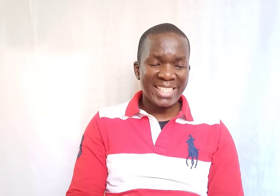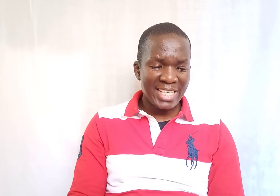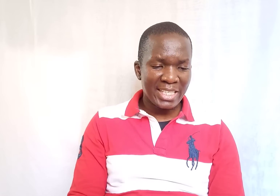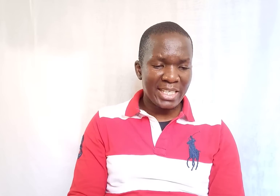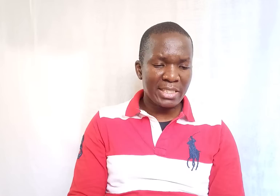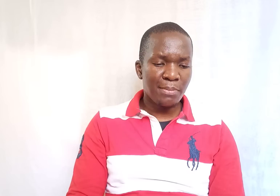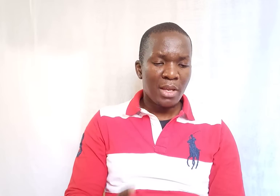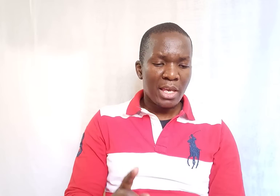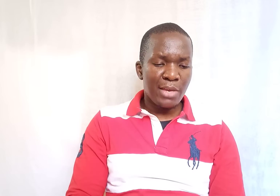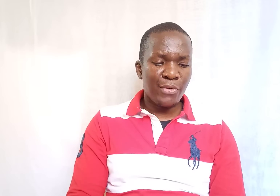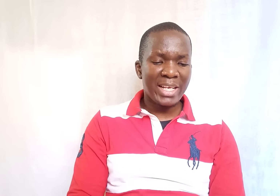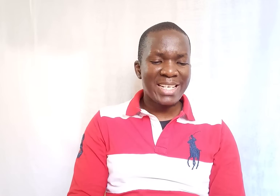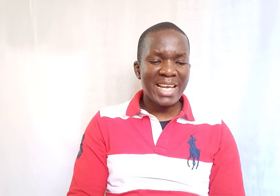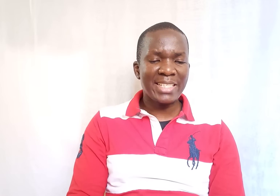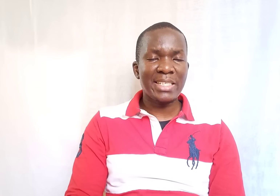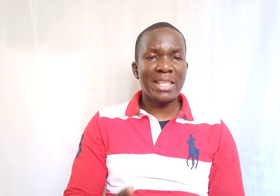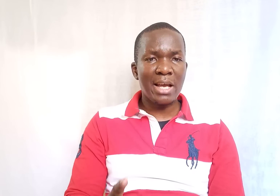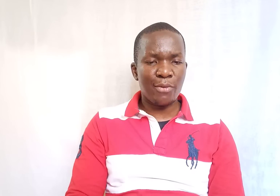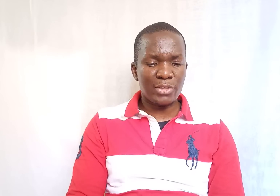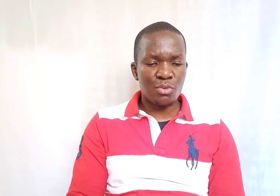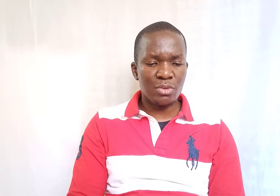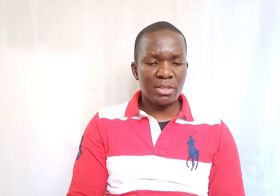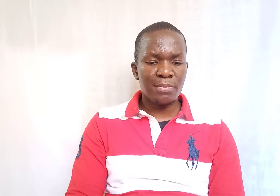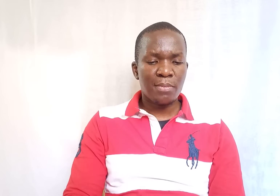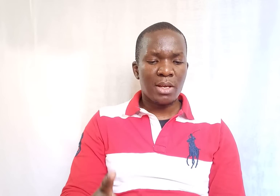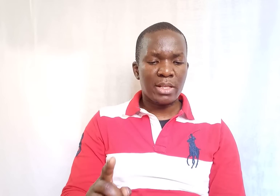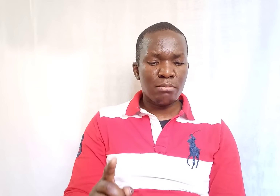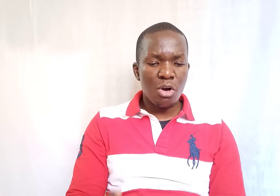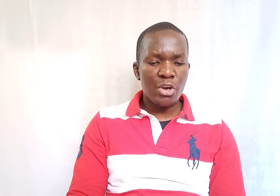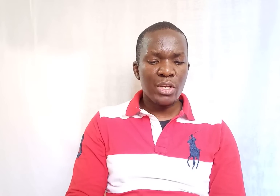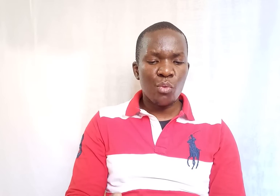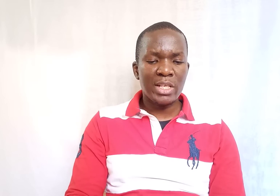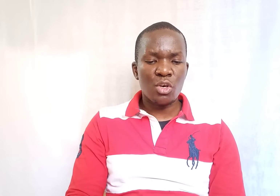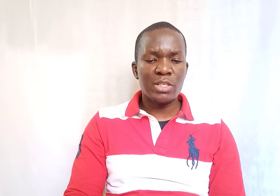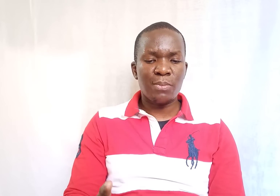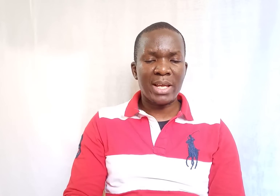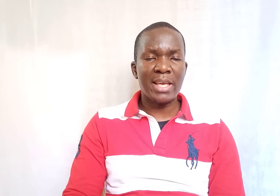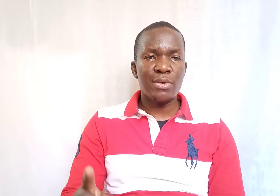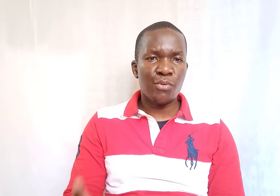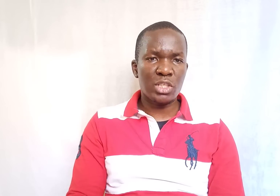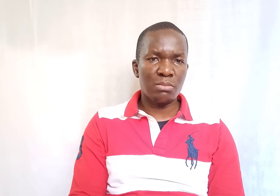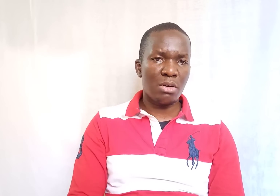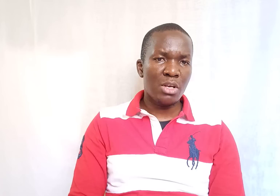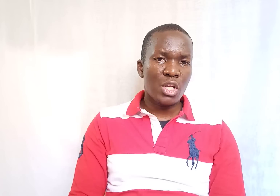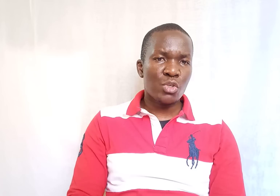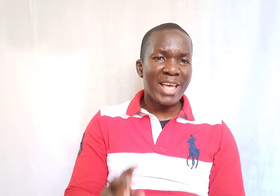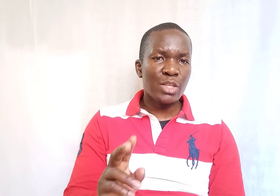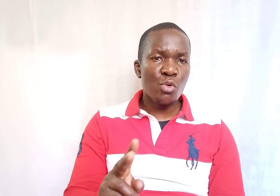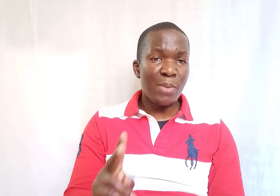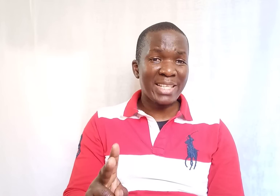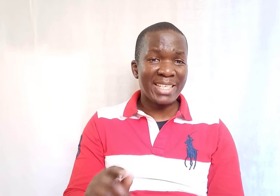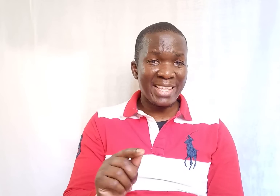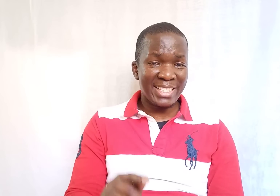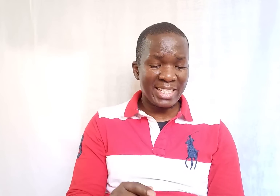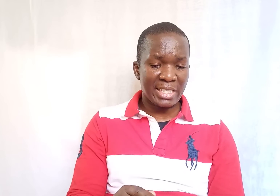sentence is, if it rains in the afternoon, the boy will not play football. So there are two parts in this sentence.